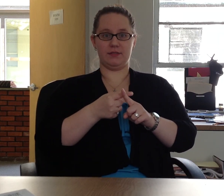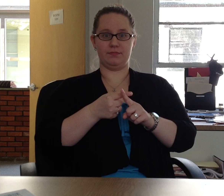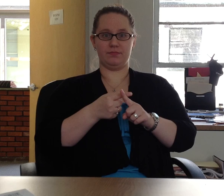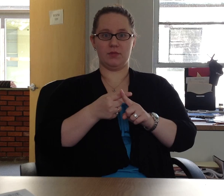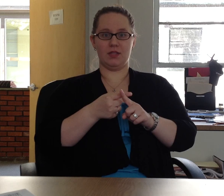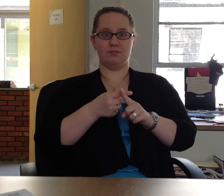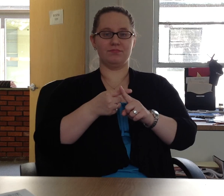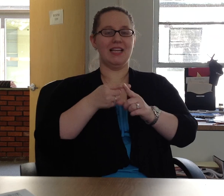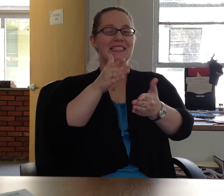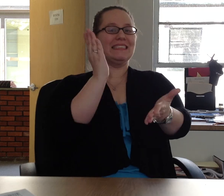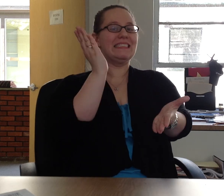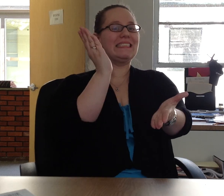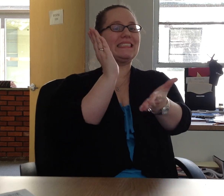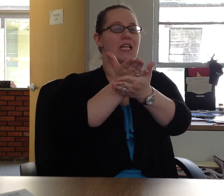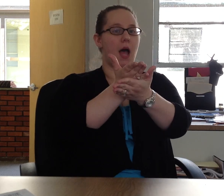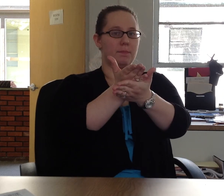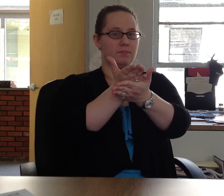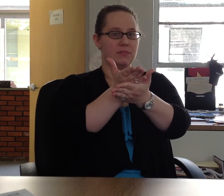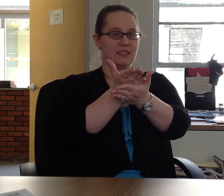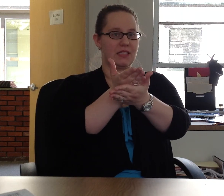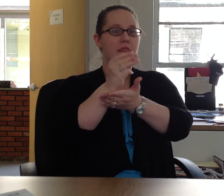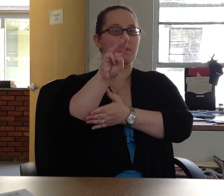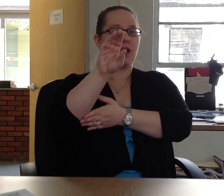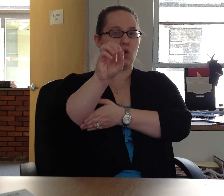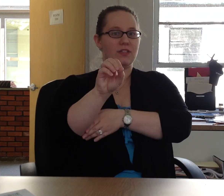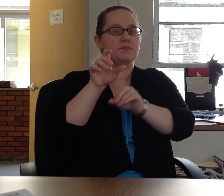will inhibit or slow their growth.